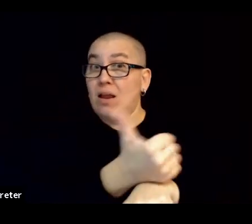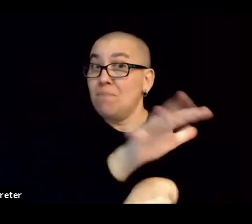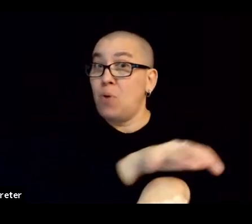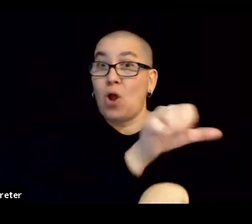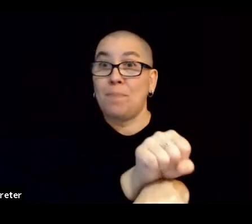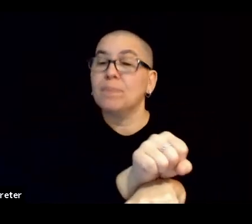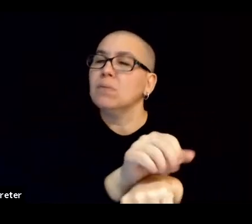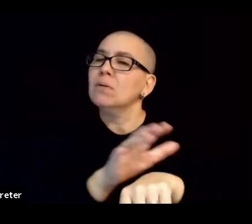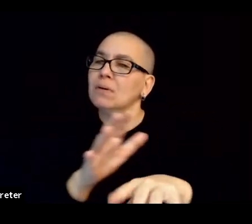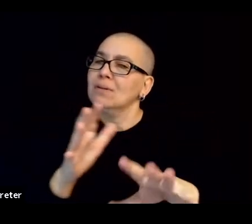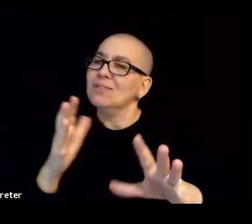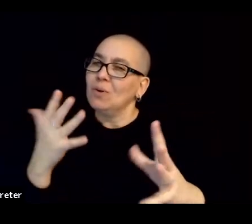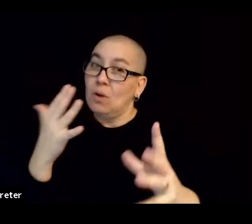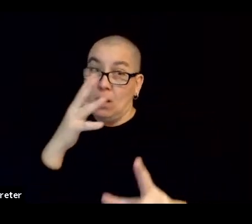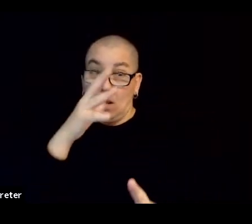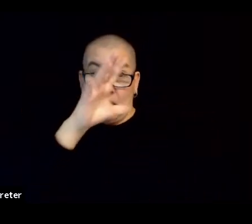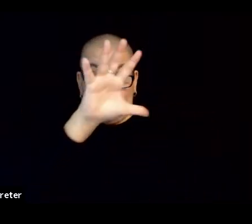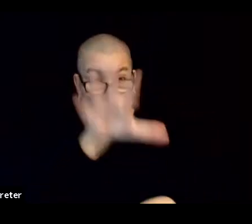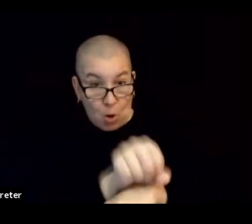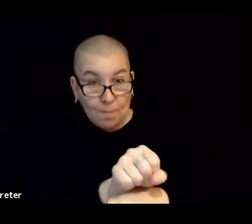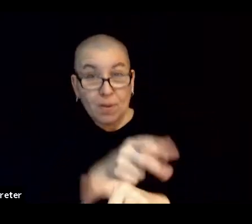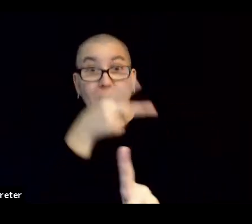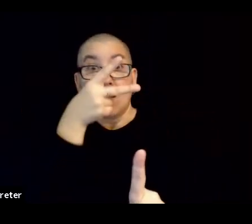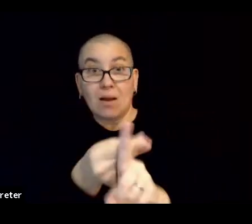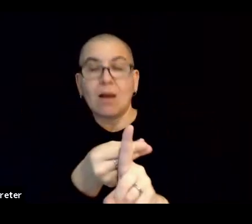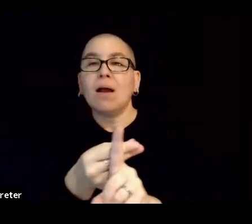specific detail on the tiers within 1A?